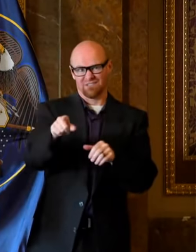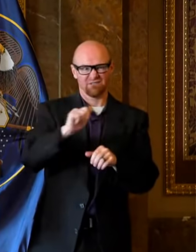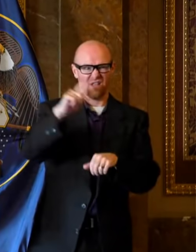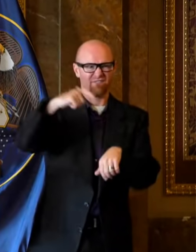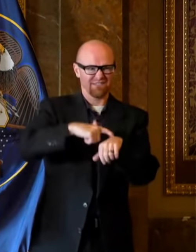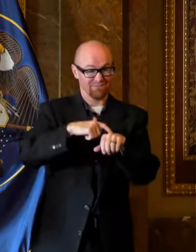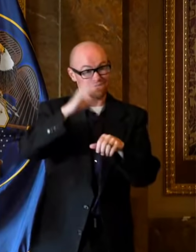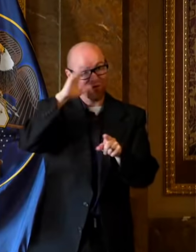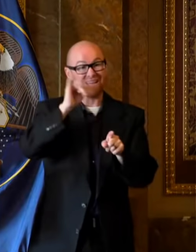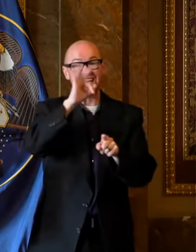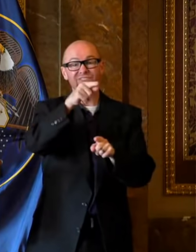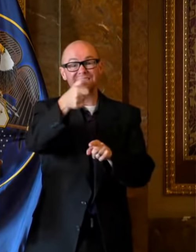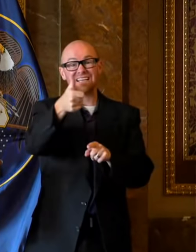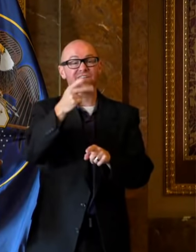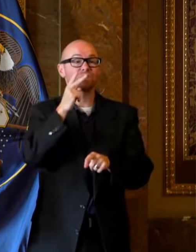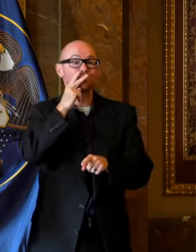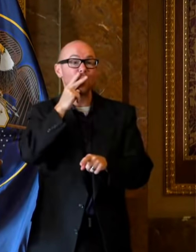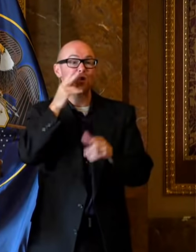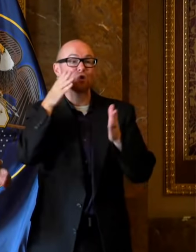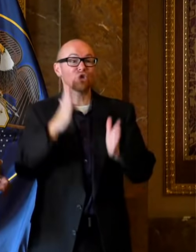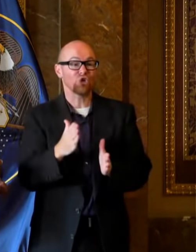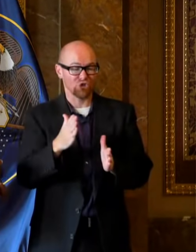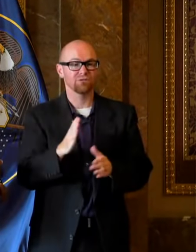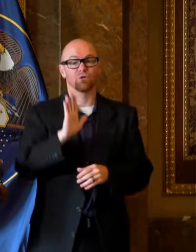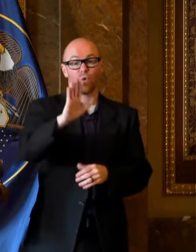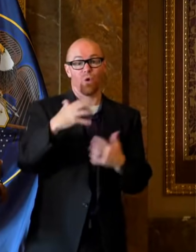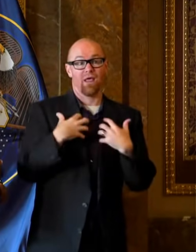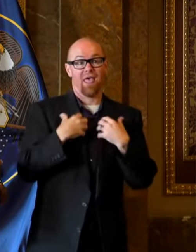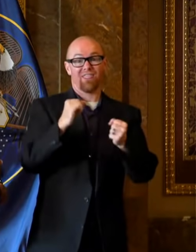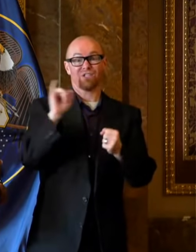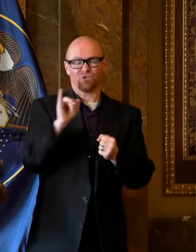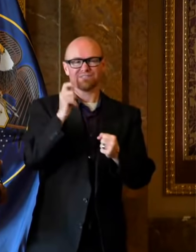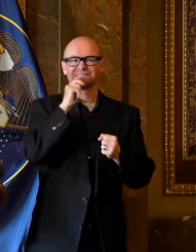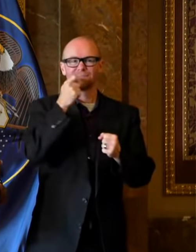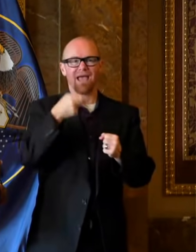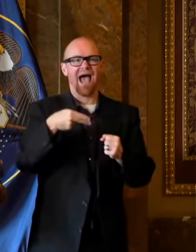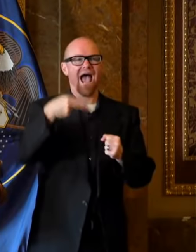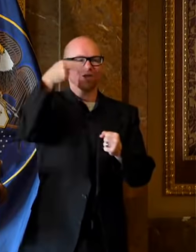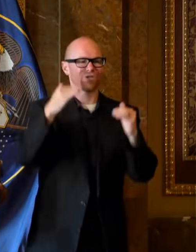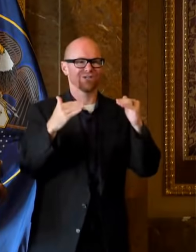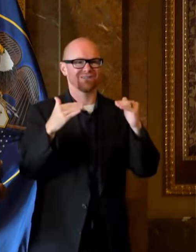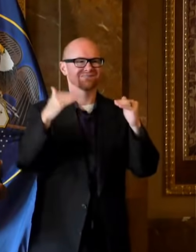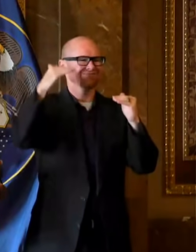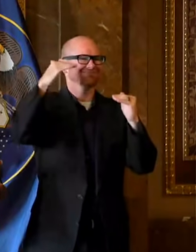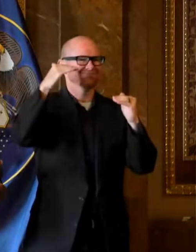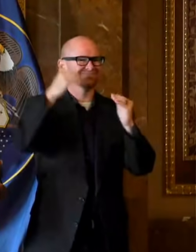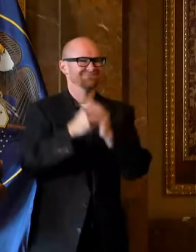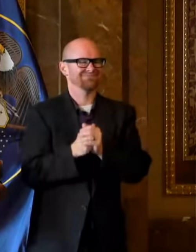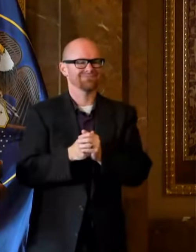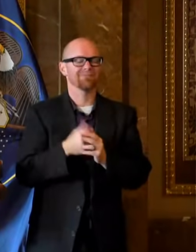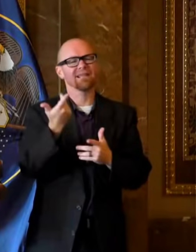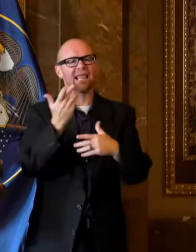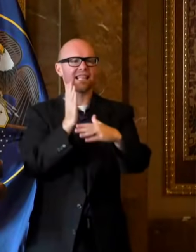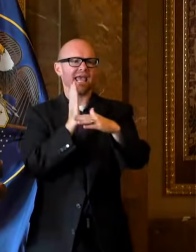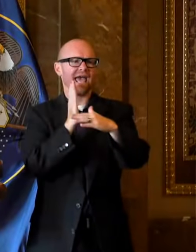smoker, you pay more for your health insurance. If the average hospitalization